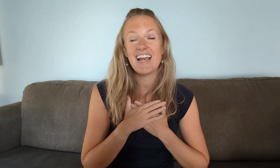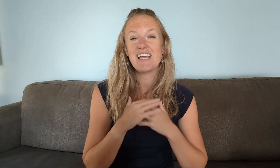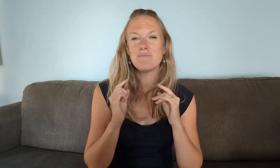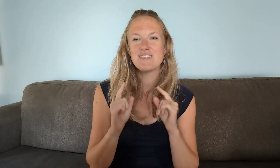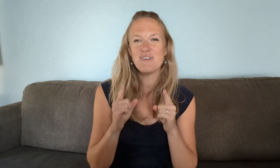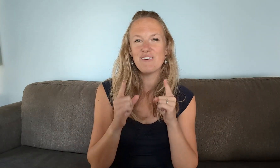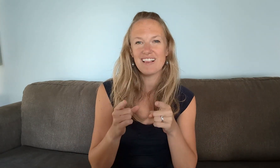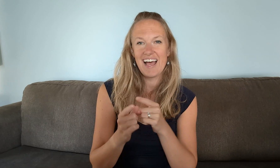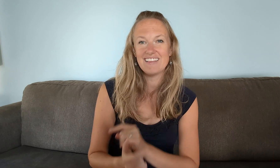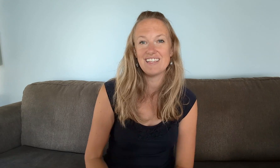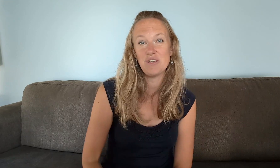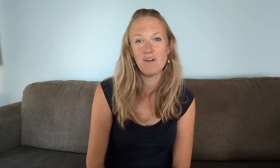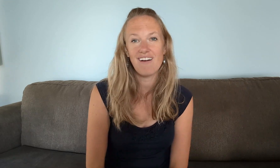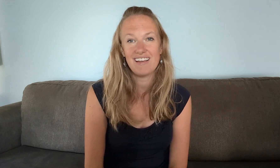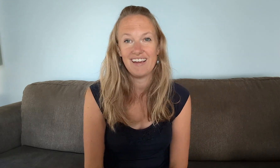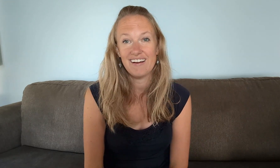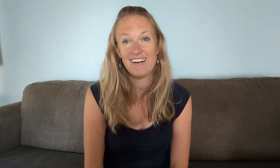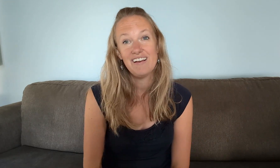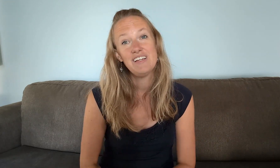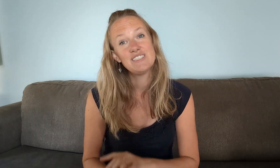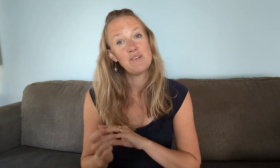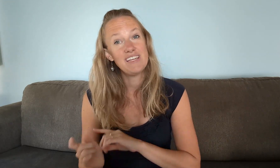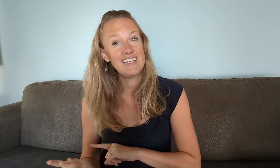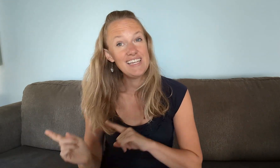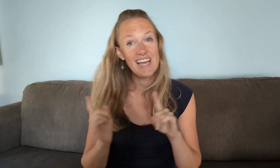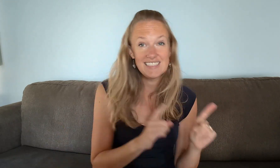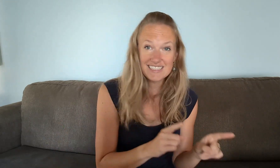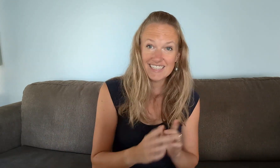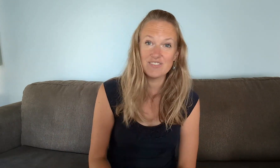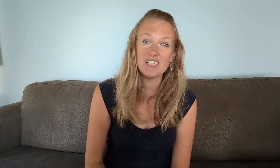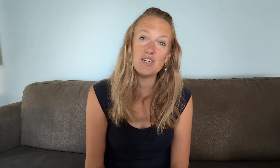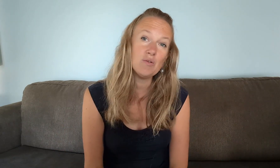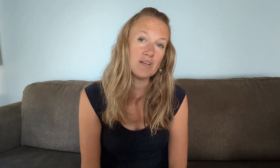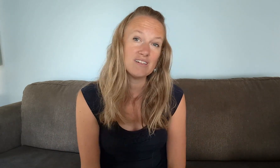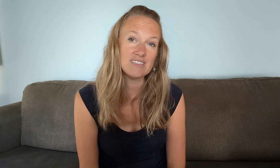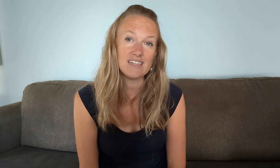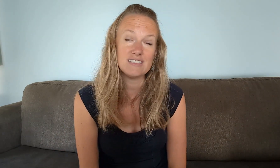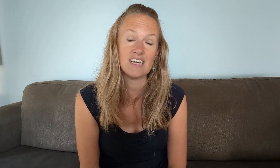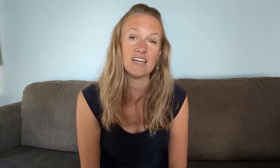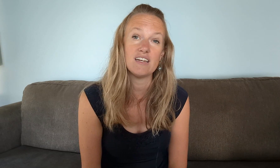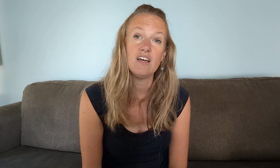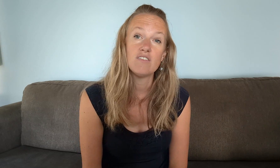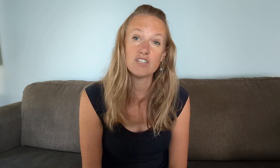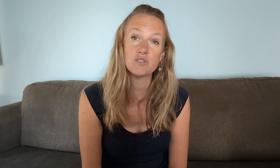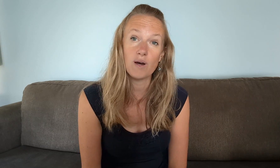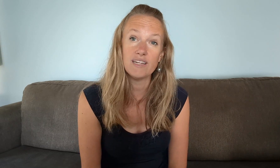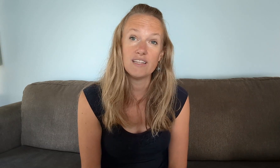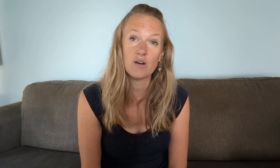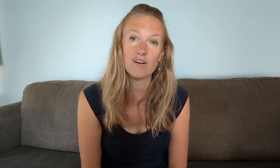I am so glad that you are here. So in yesterday's video, we learned how to sign verse 1 in the